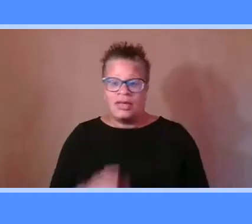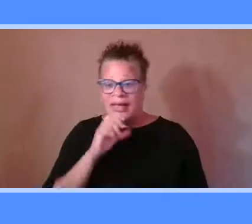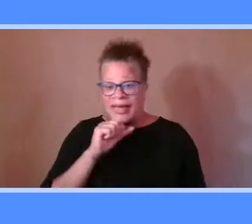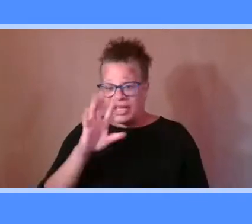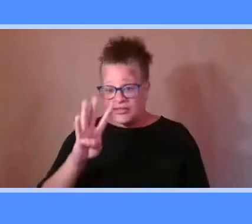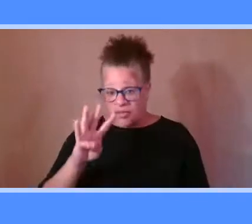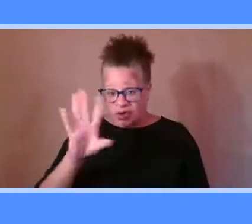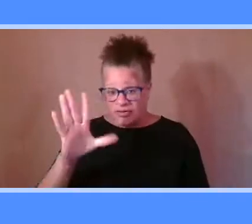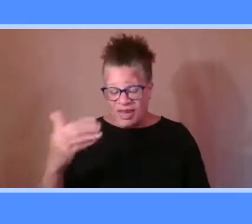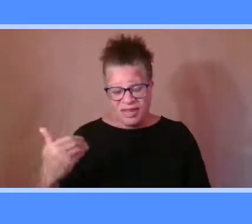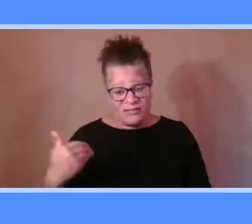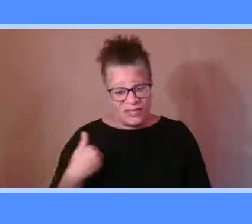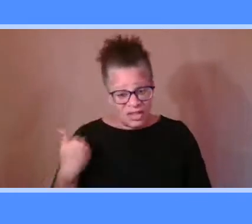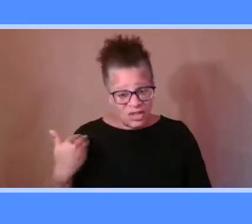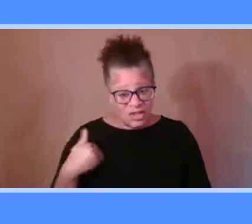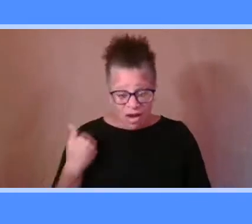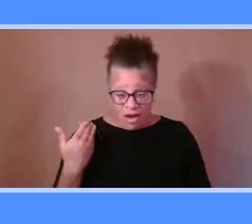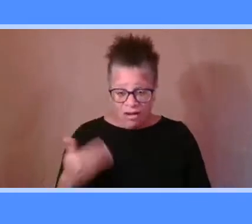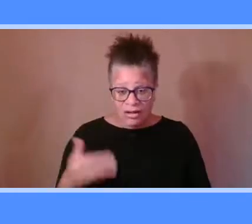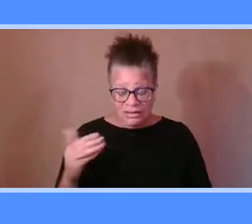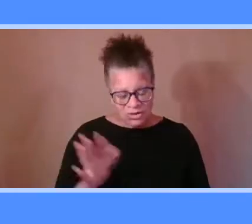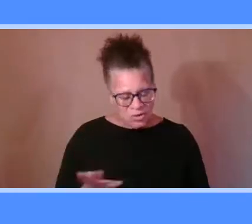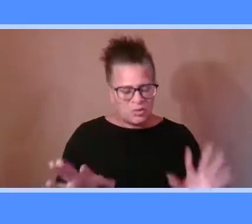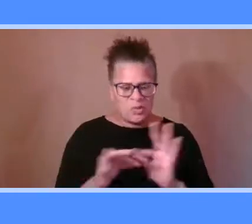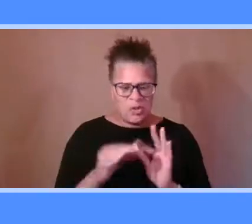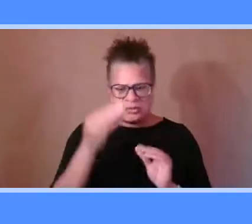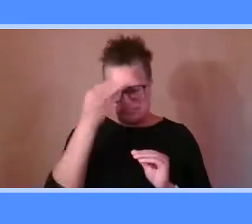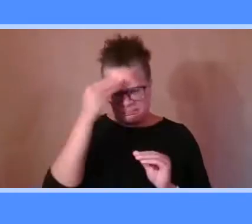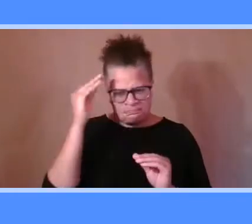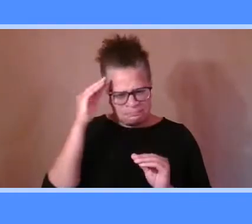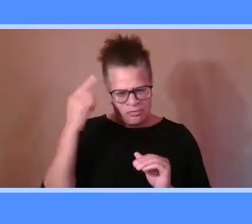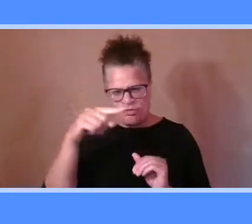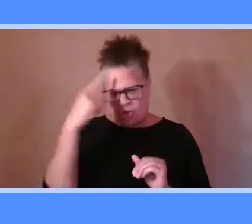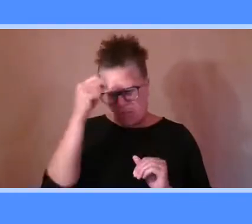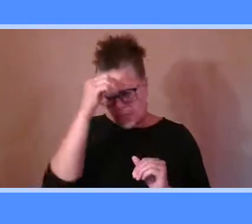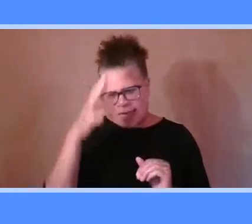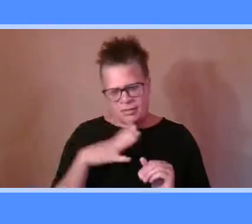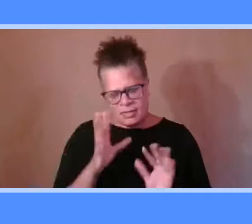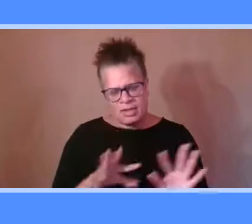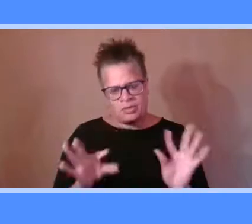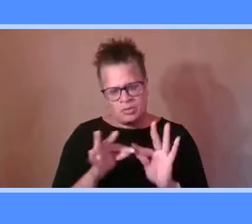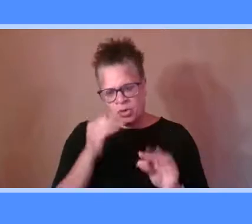young. So definitely something to keep in mind for our Black men.